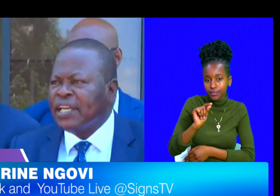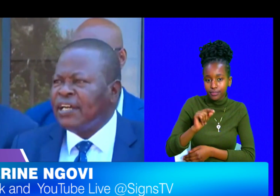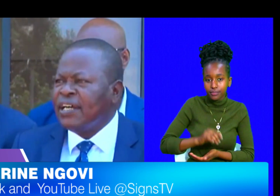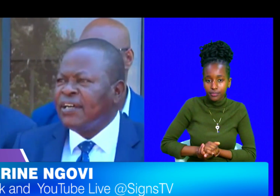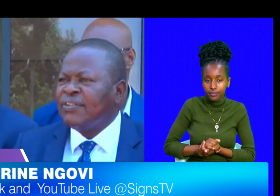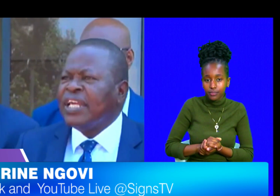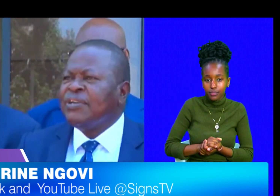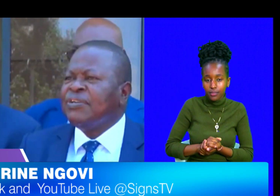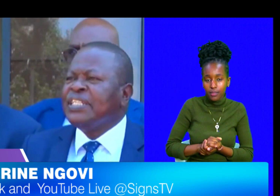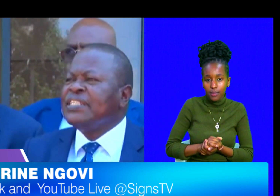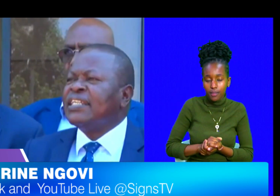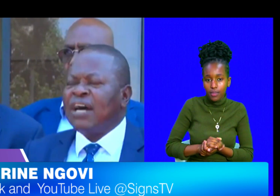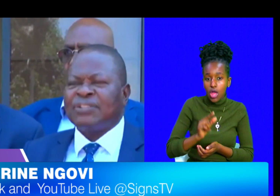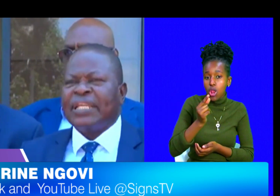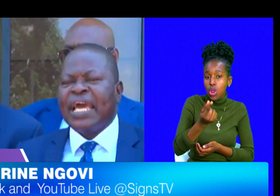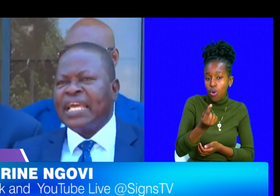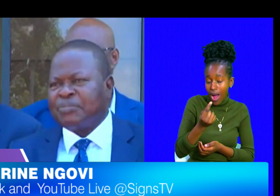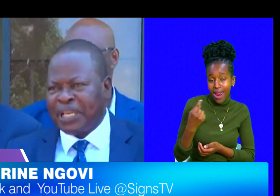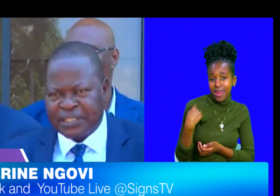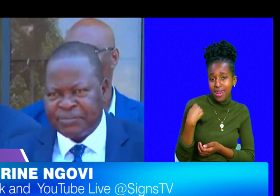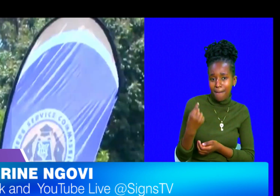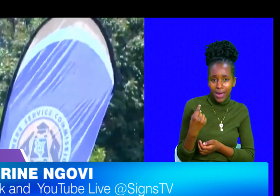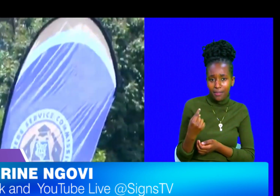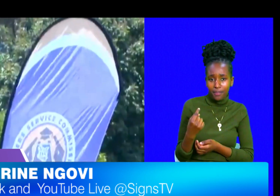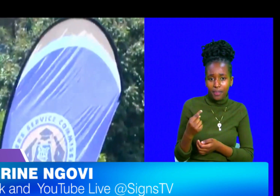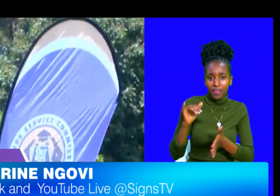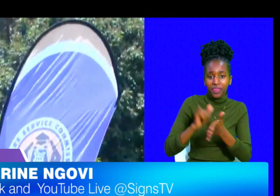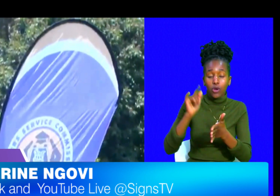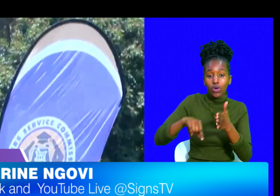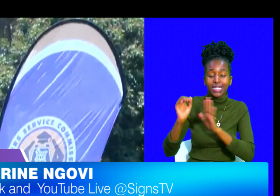figures than the teachers outside there expect.